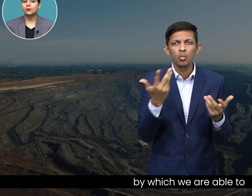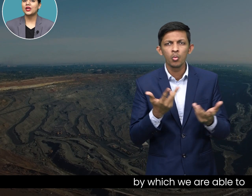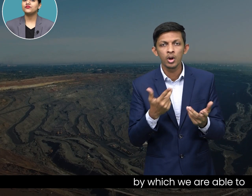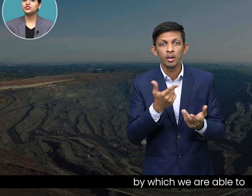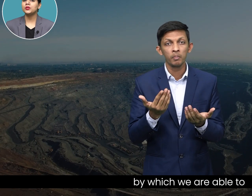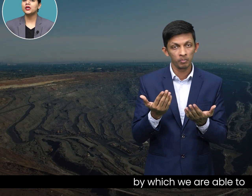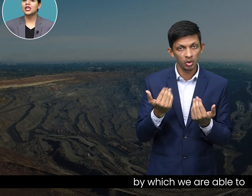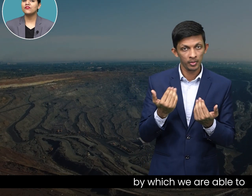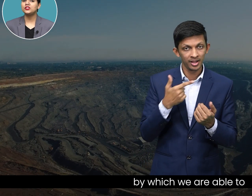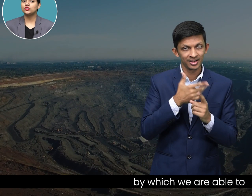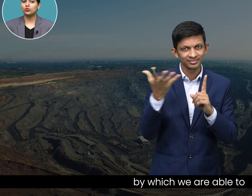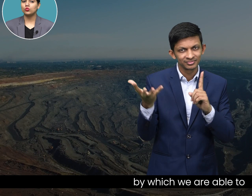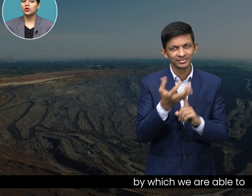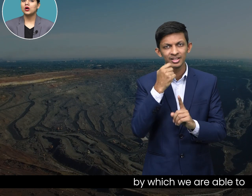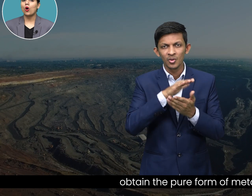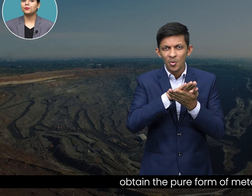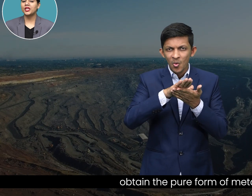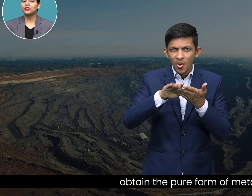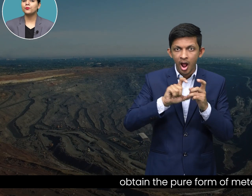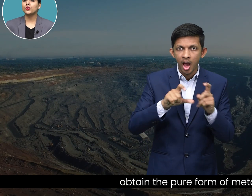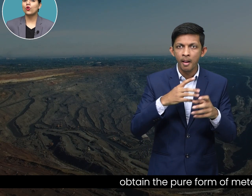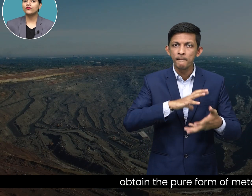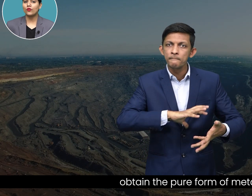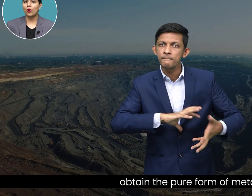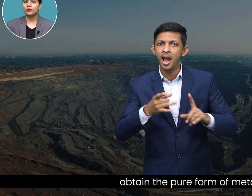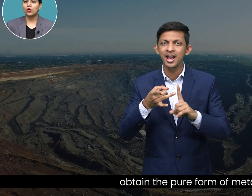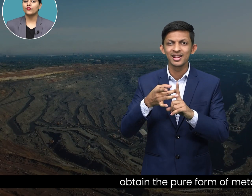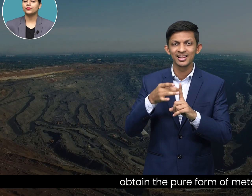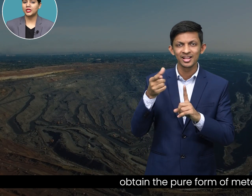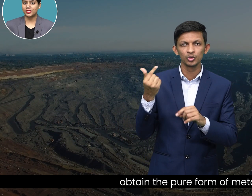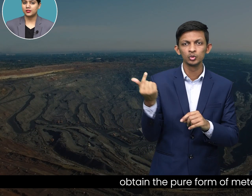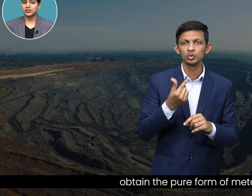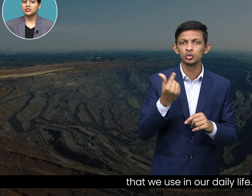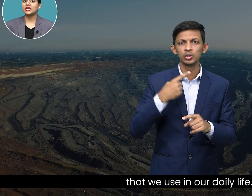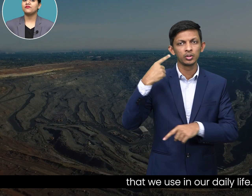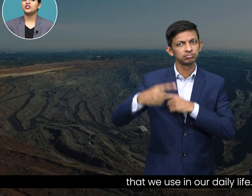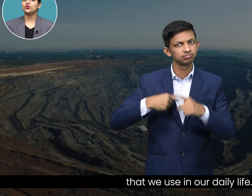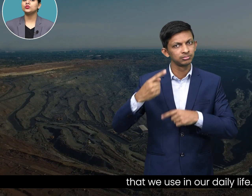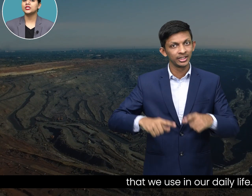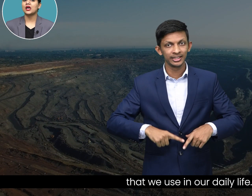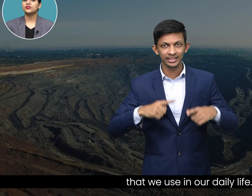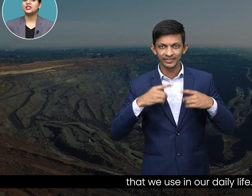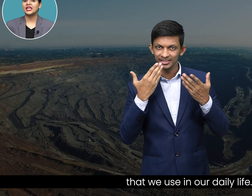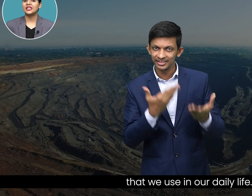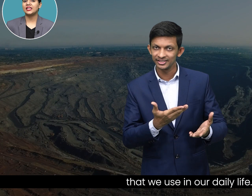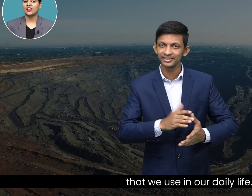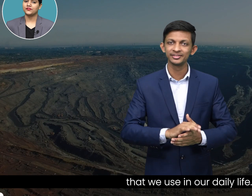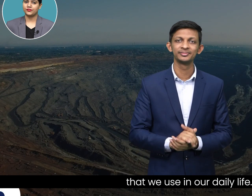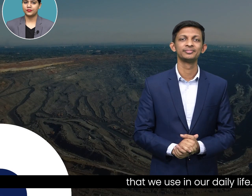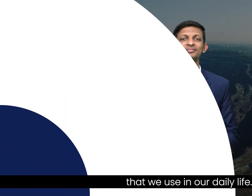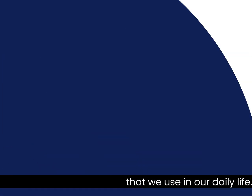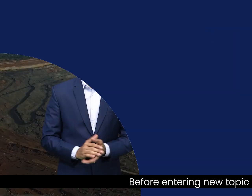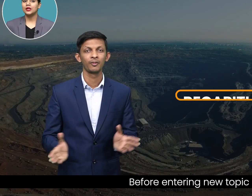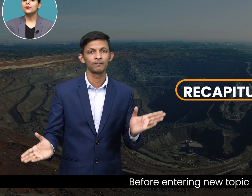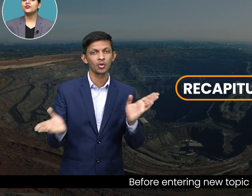process by which we are able to obtain the pure form of metal that we use in our daily